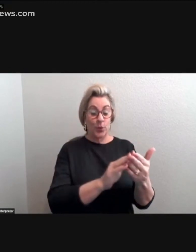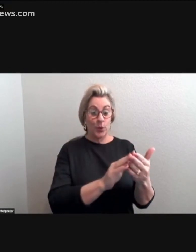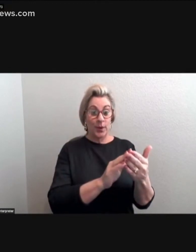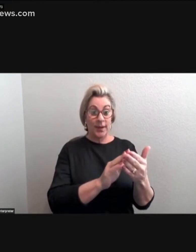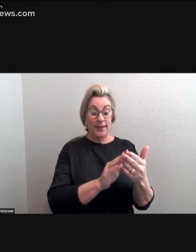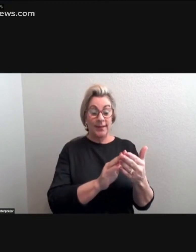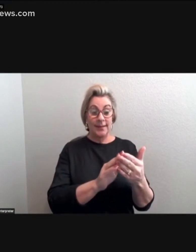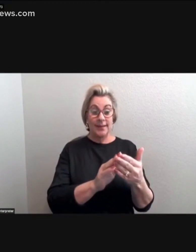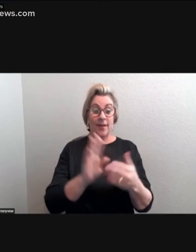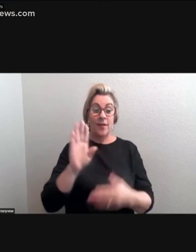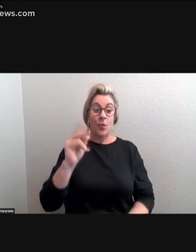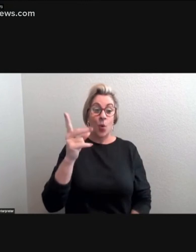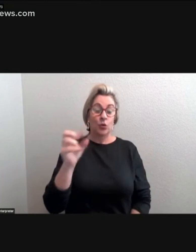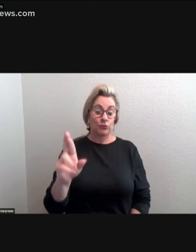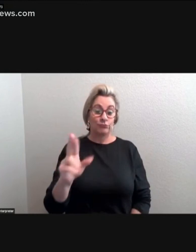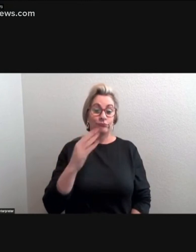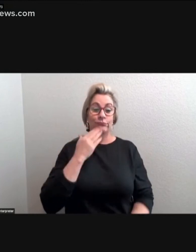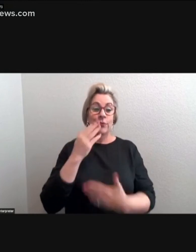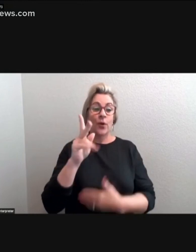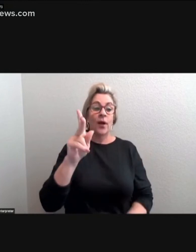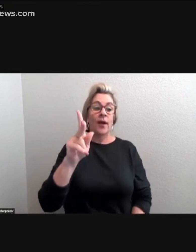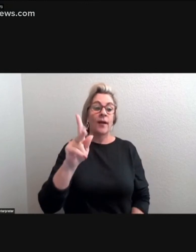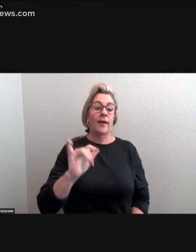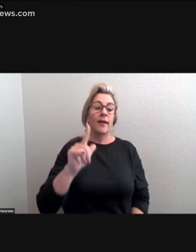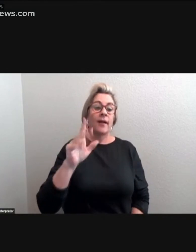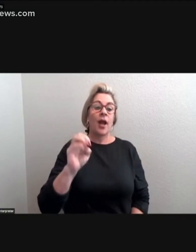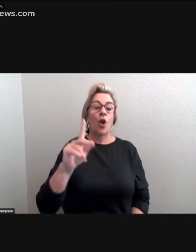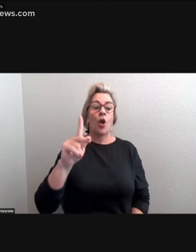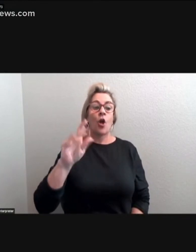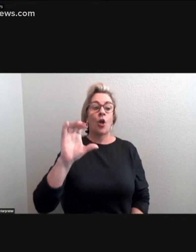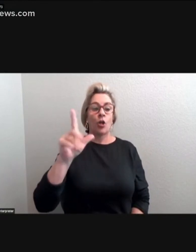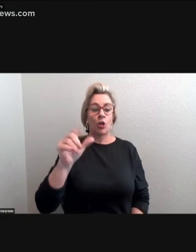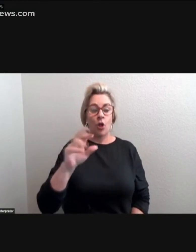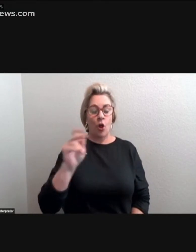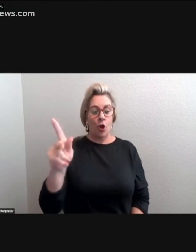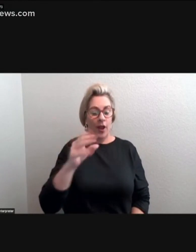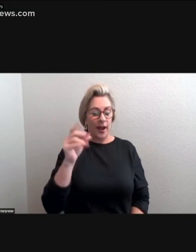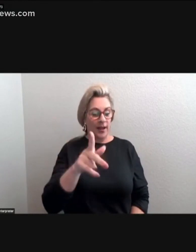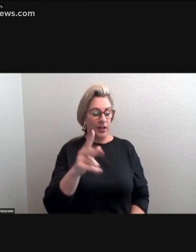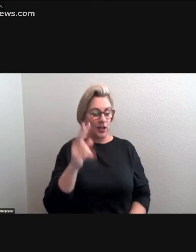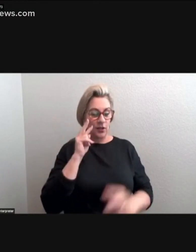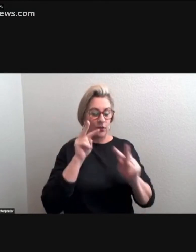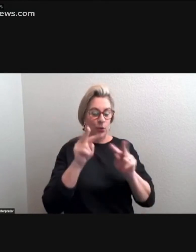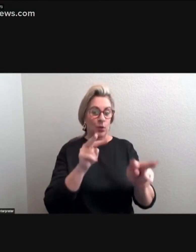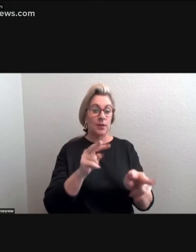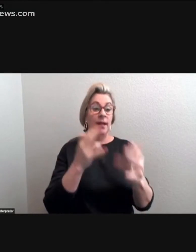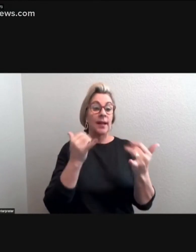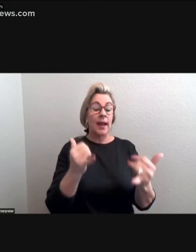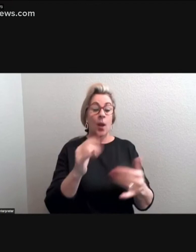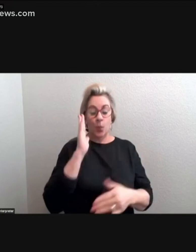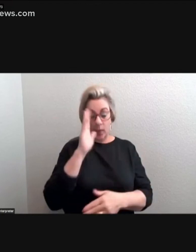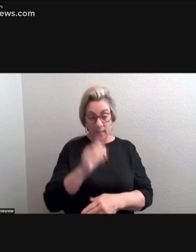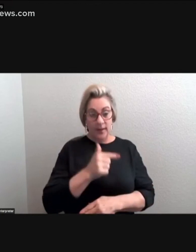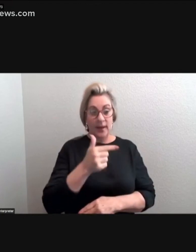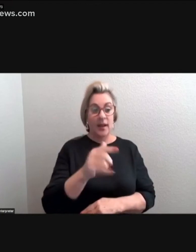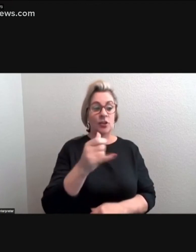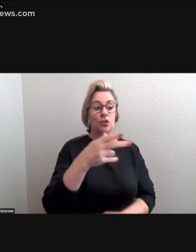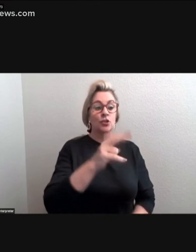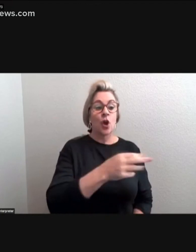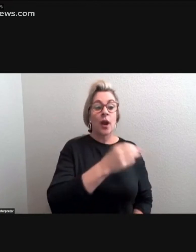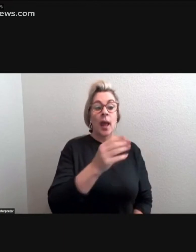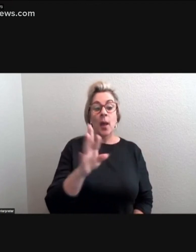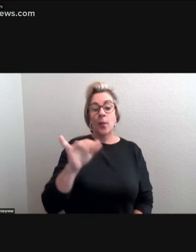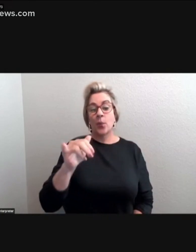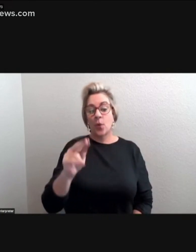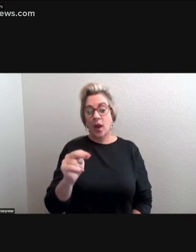Boulder County. Thank you to Kyle Clark and his viewers. In a moment, we'll hear from John and Brian about the importance of